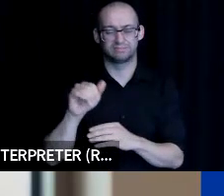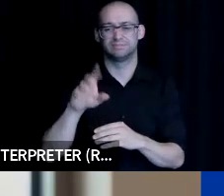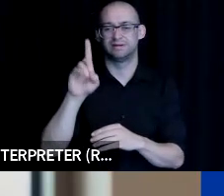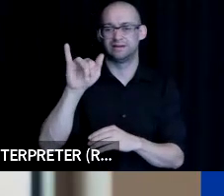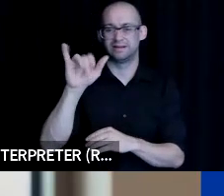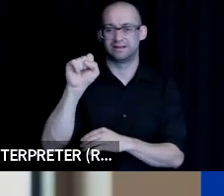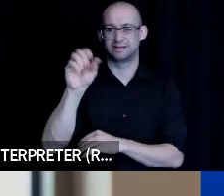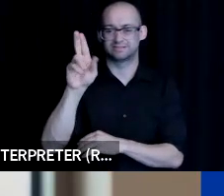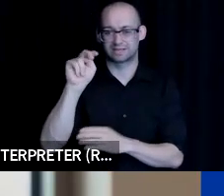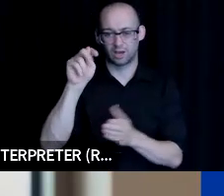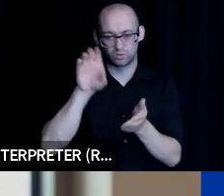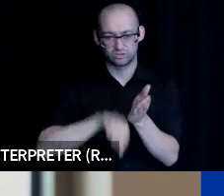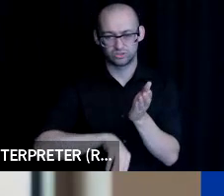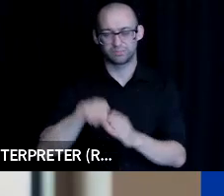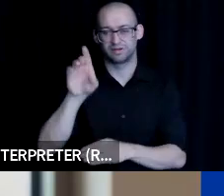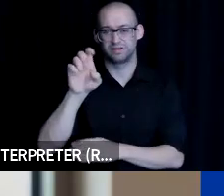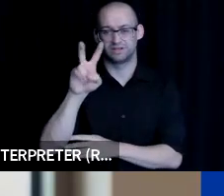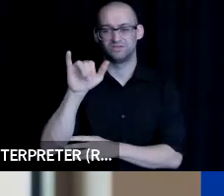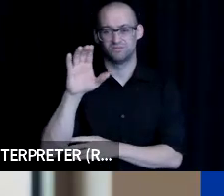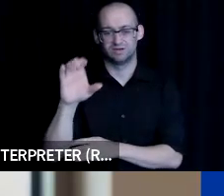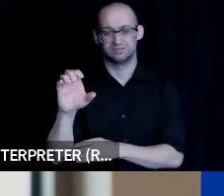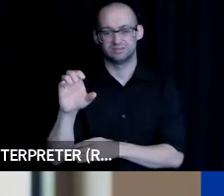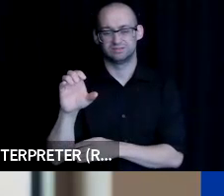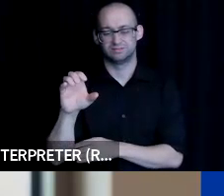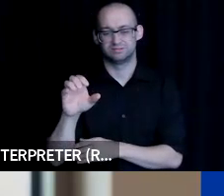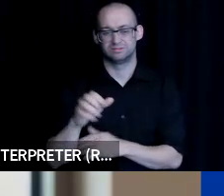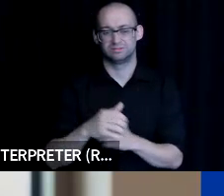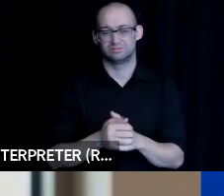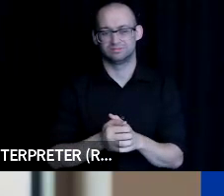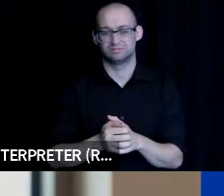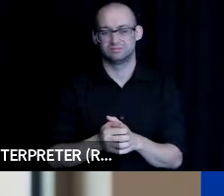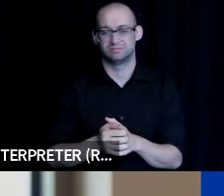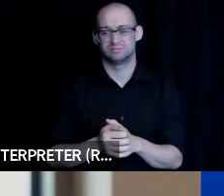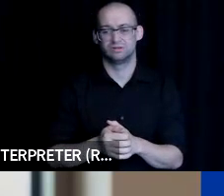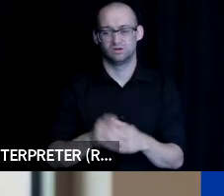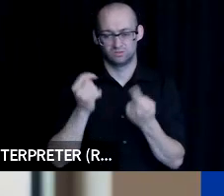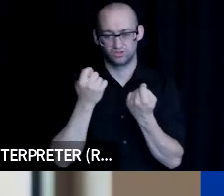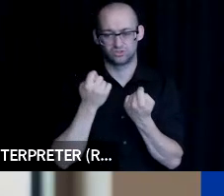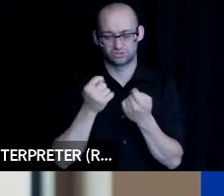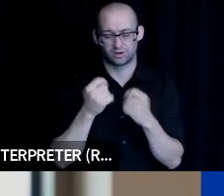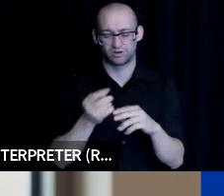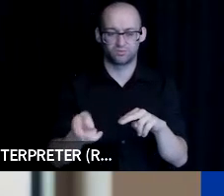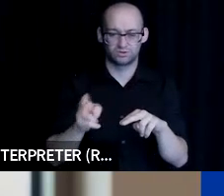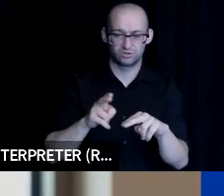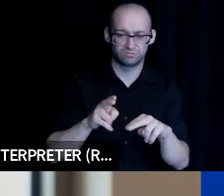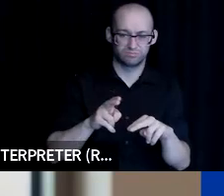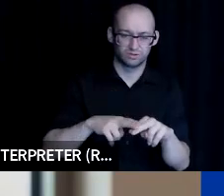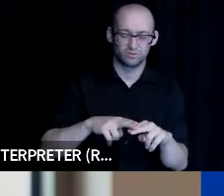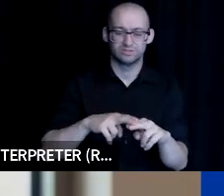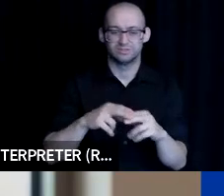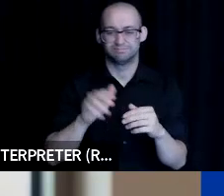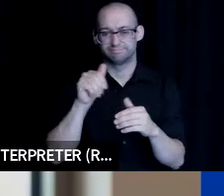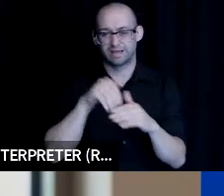devices for students and their families to help narrow and close the digital divide, as well